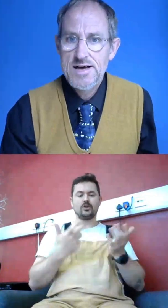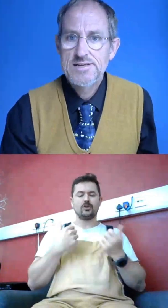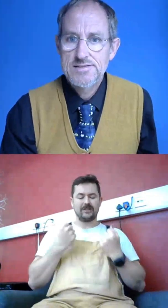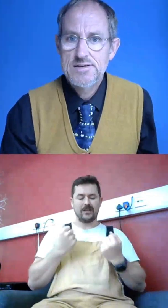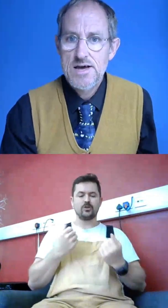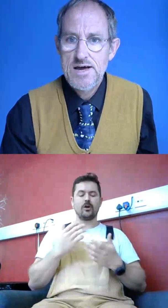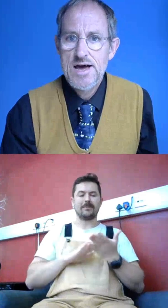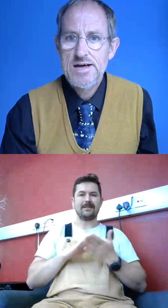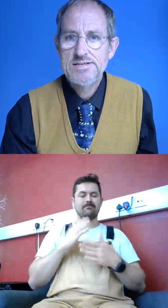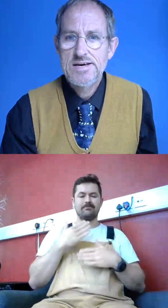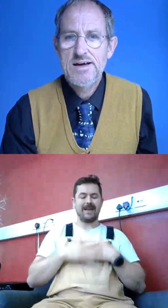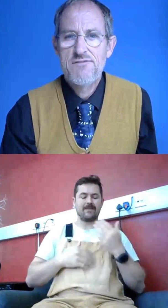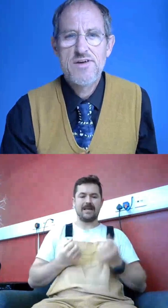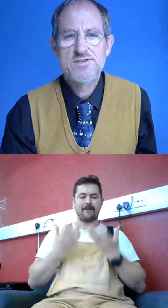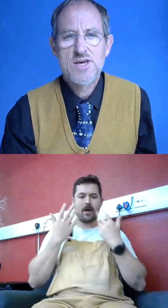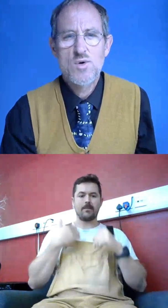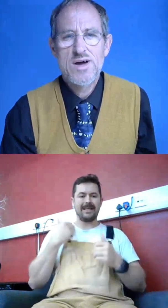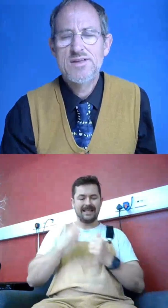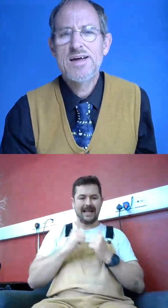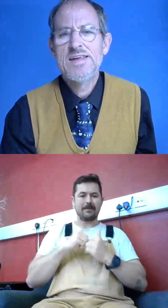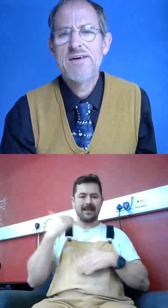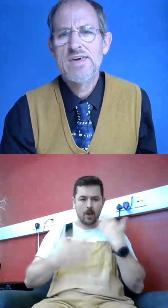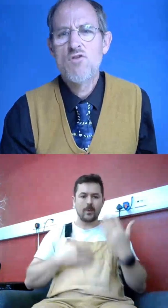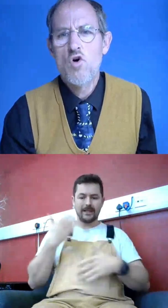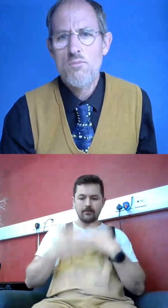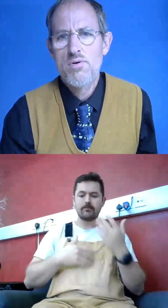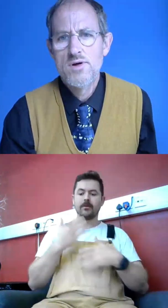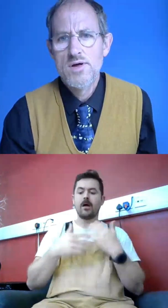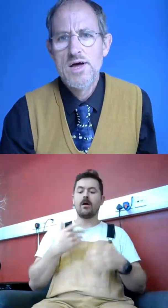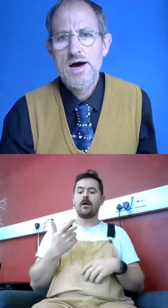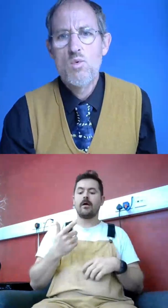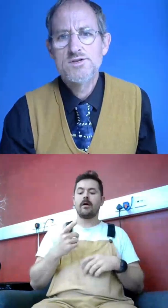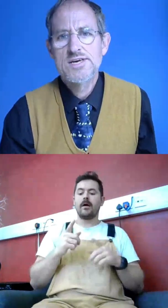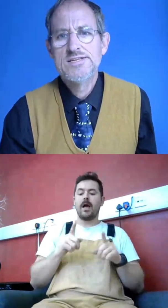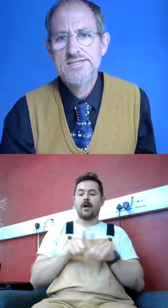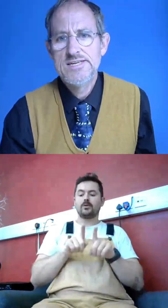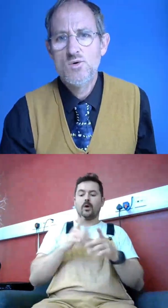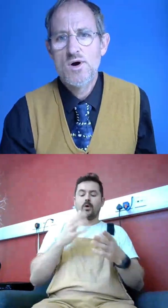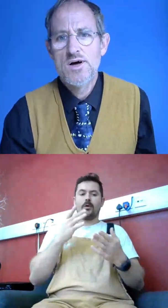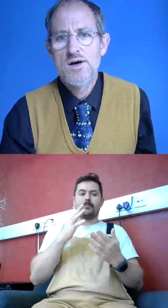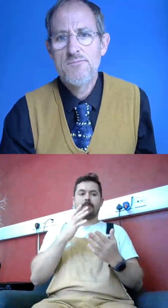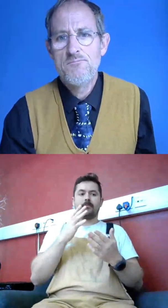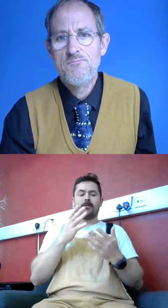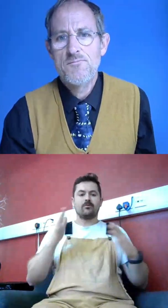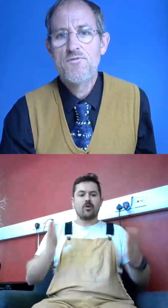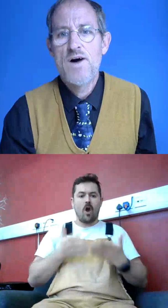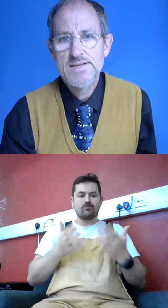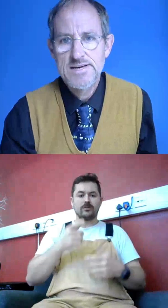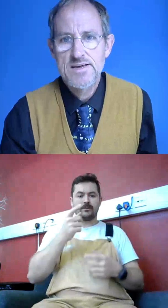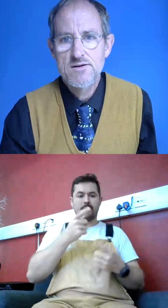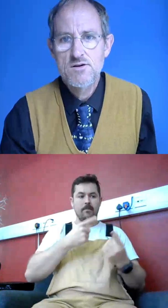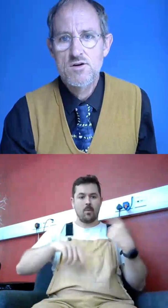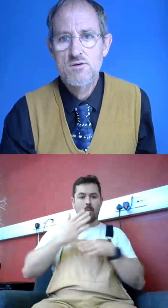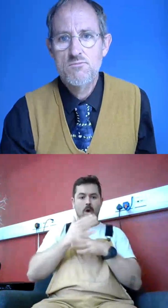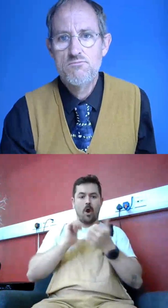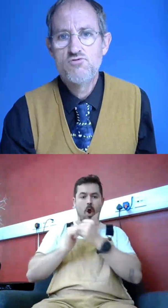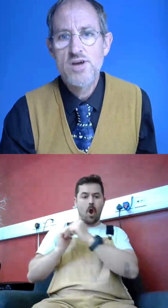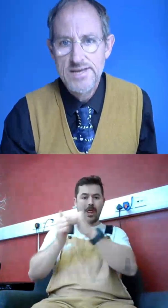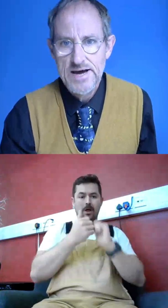Tenexel, and I feel as though I never give up. I want to continue